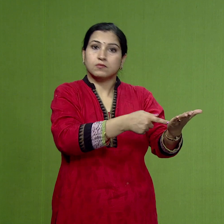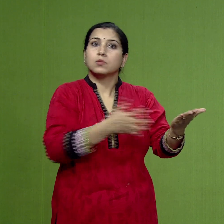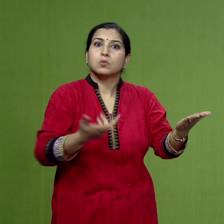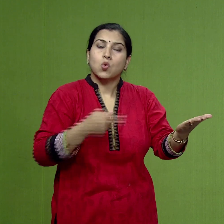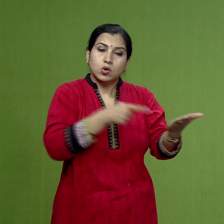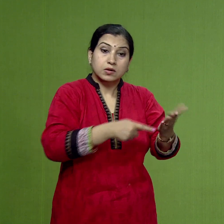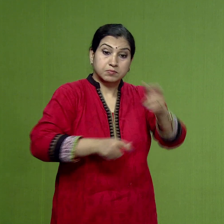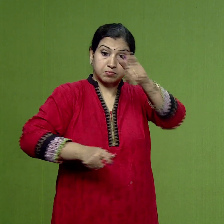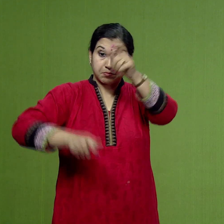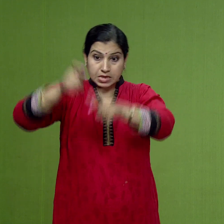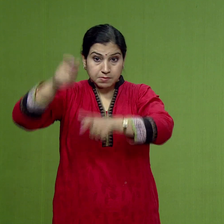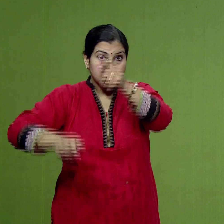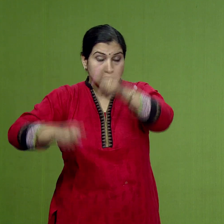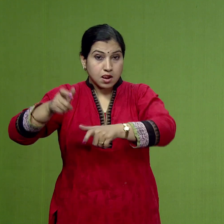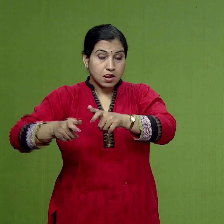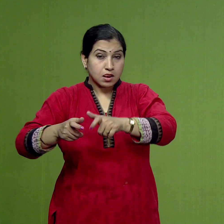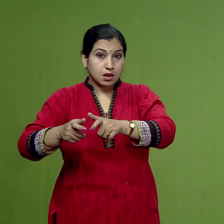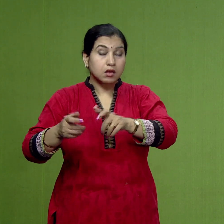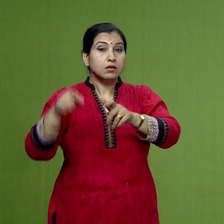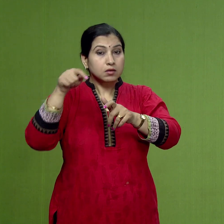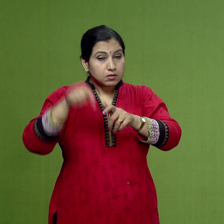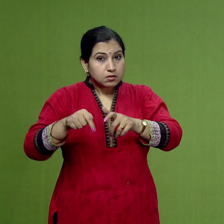spread over wide areas in small villages.